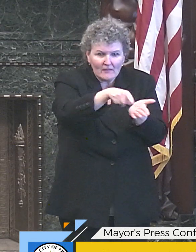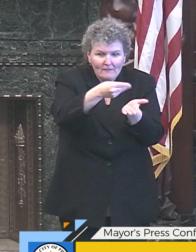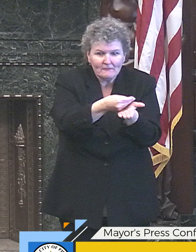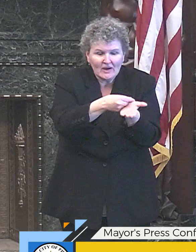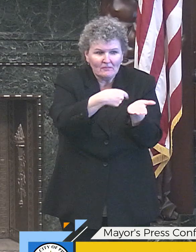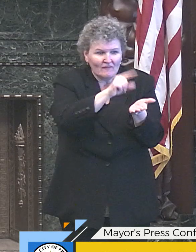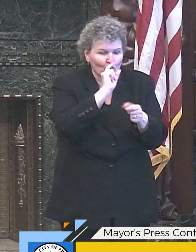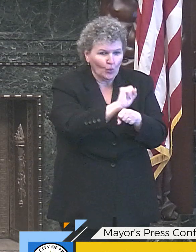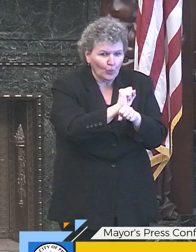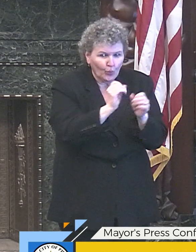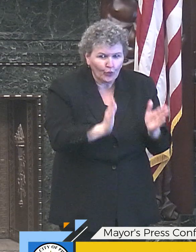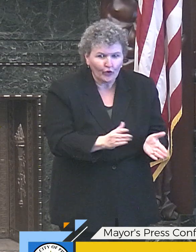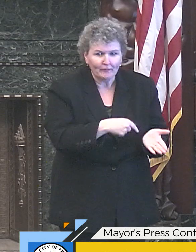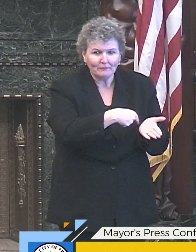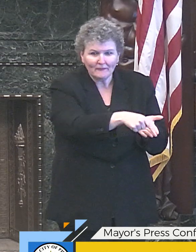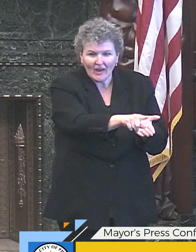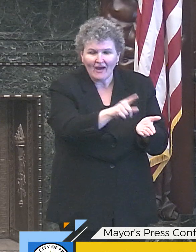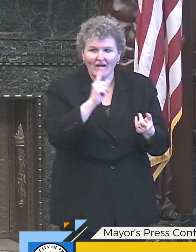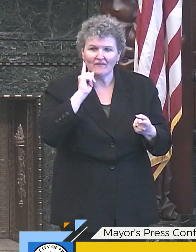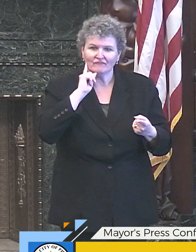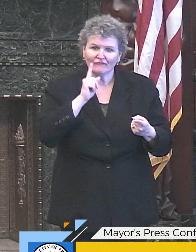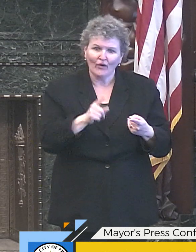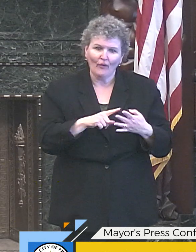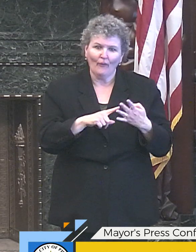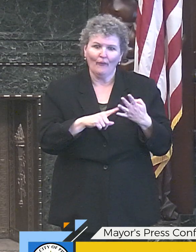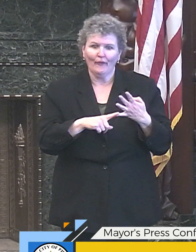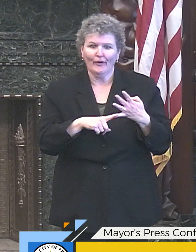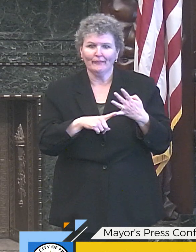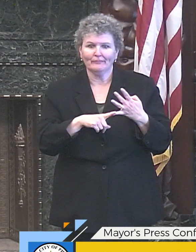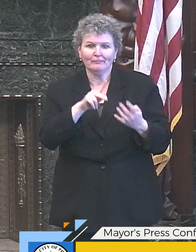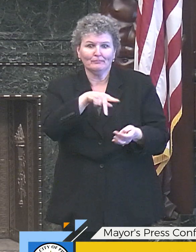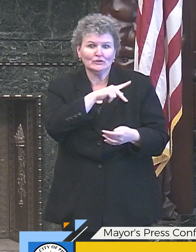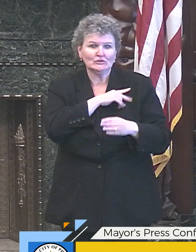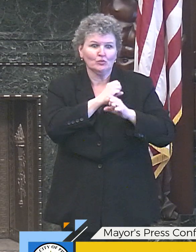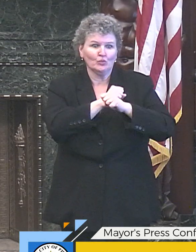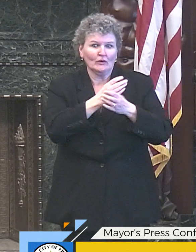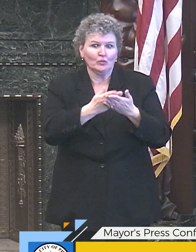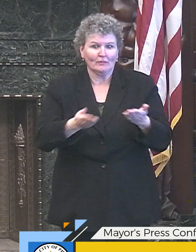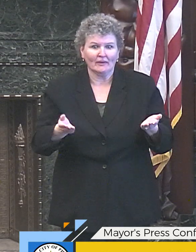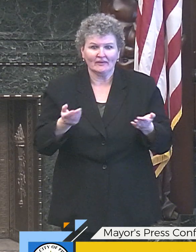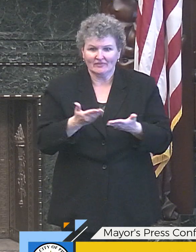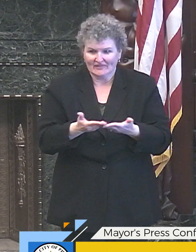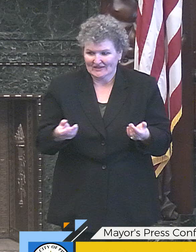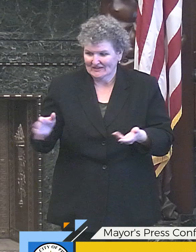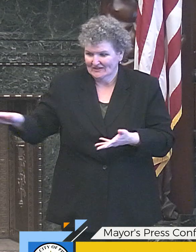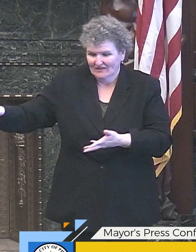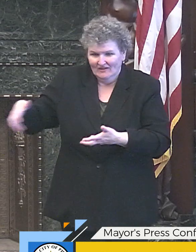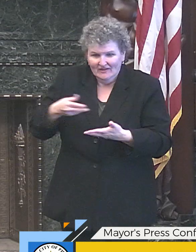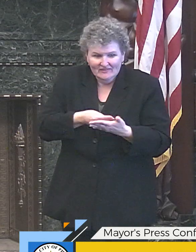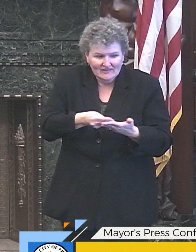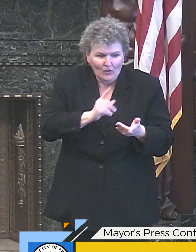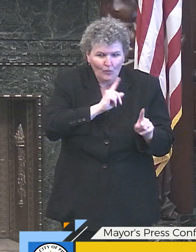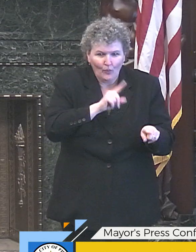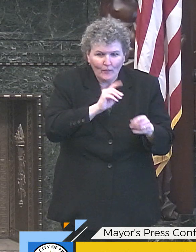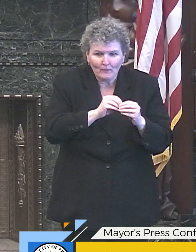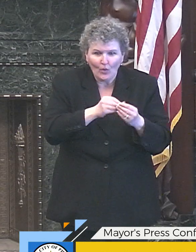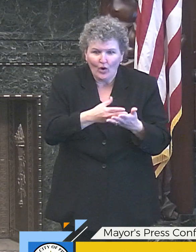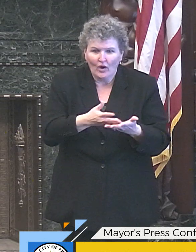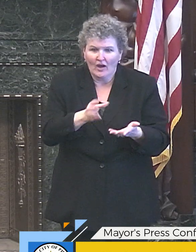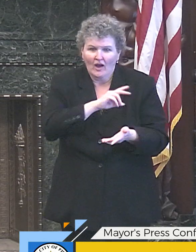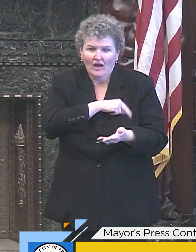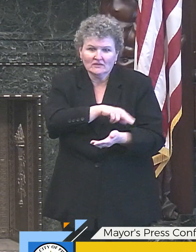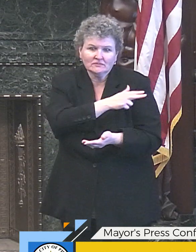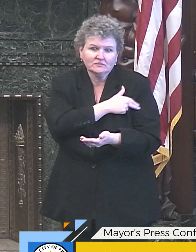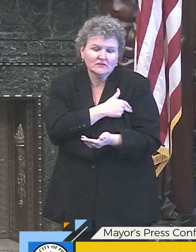will pay for certainly any PPE that we bring in for our healthcare systems, for